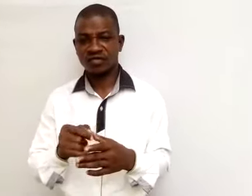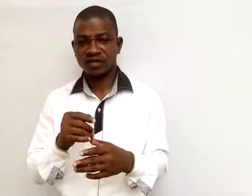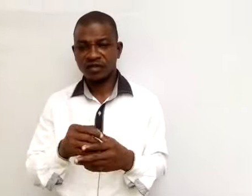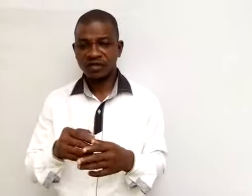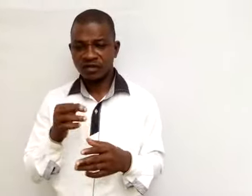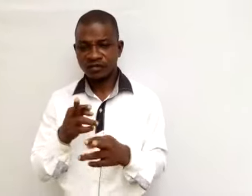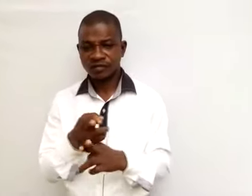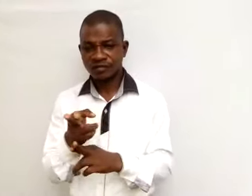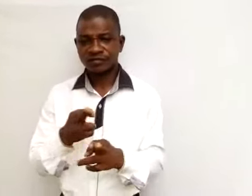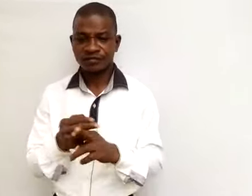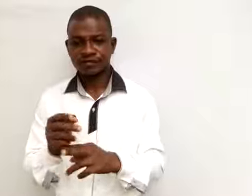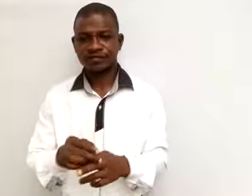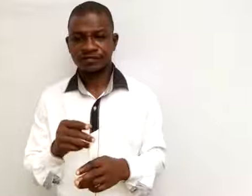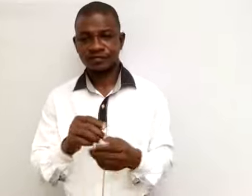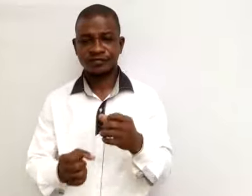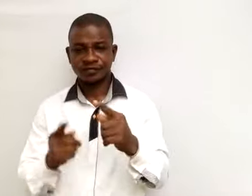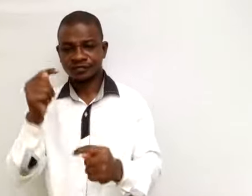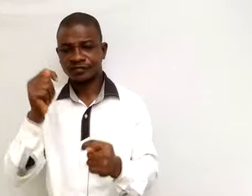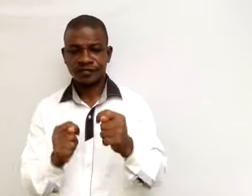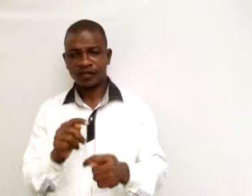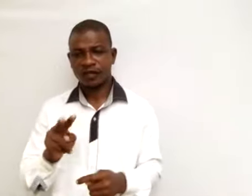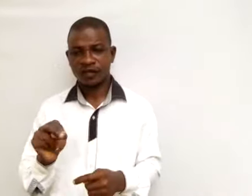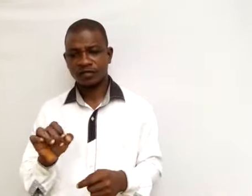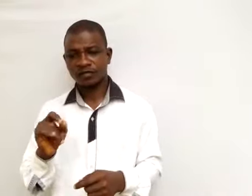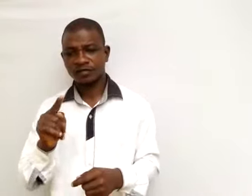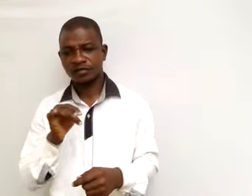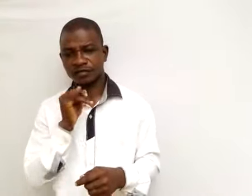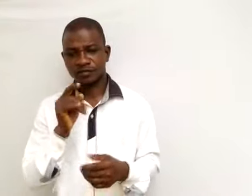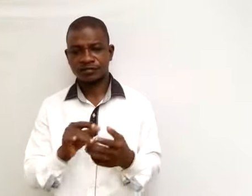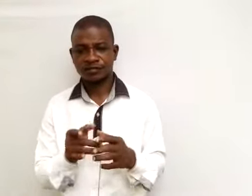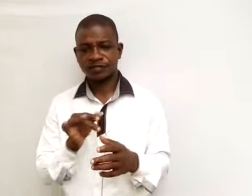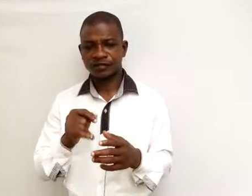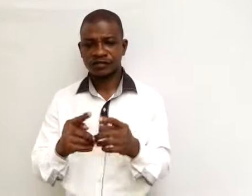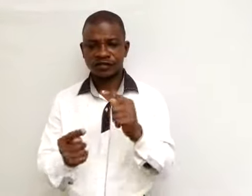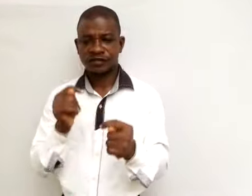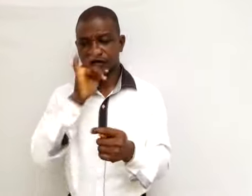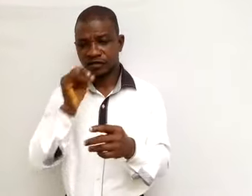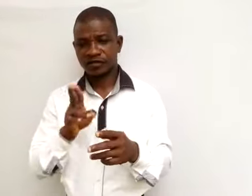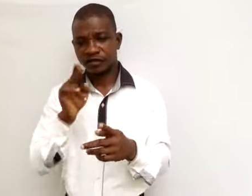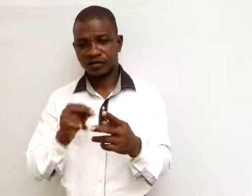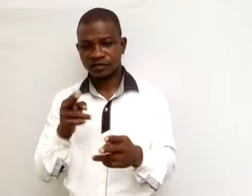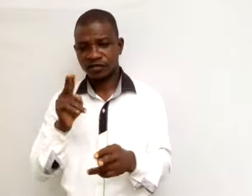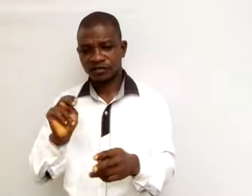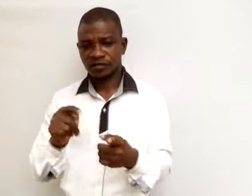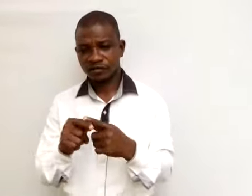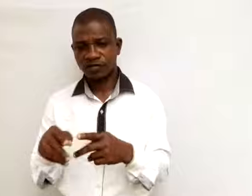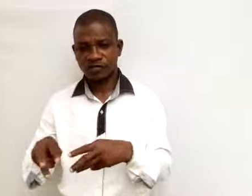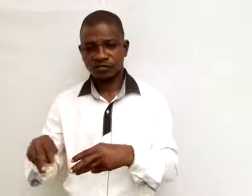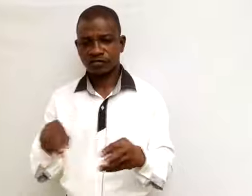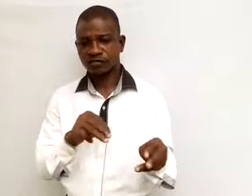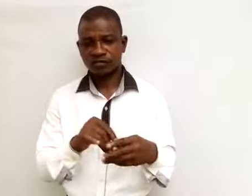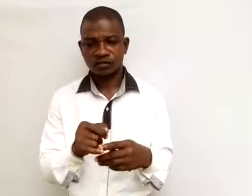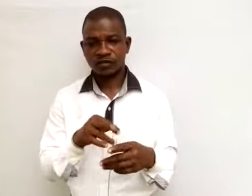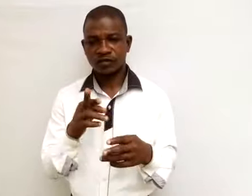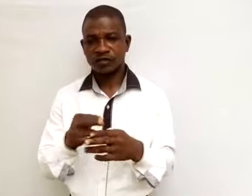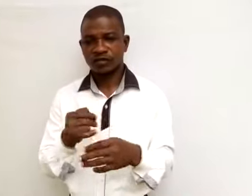transport network. Transport is required to move raw materials to industrial sites